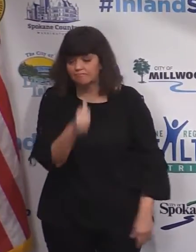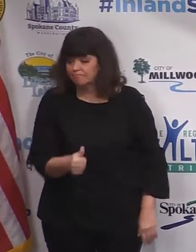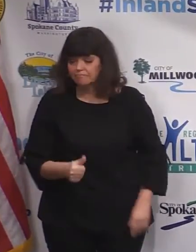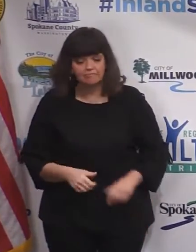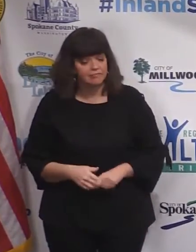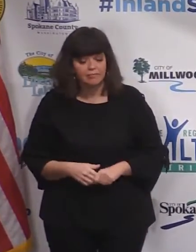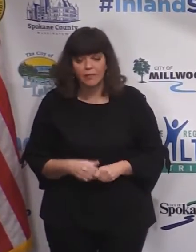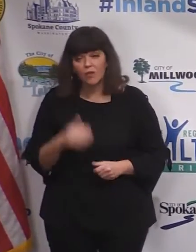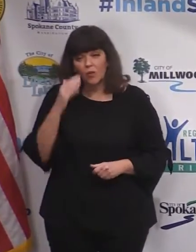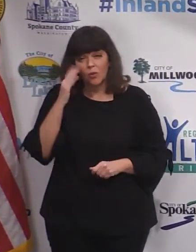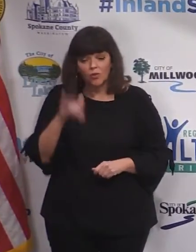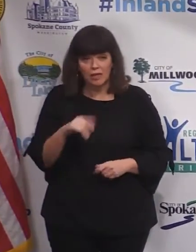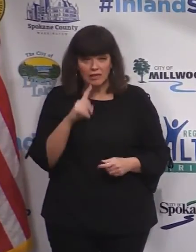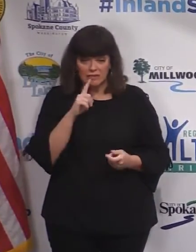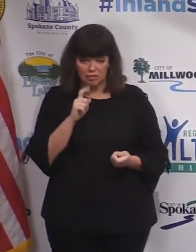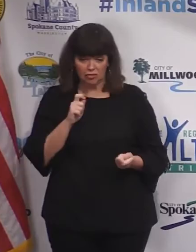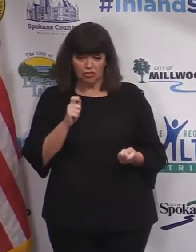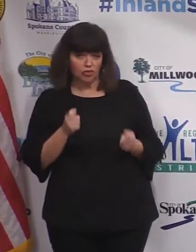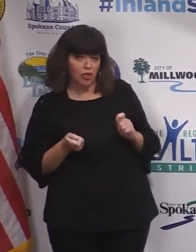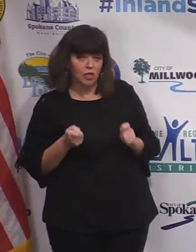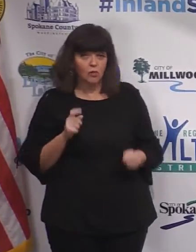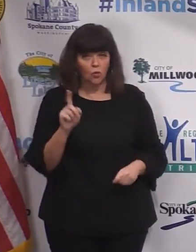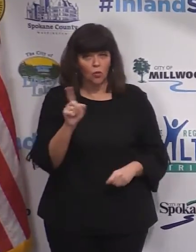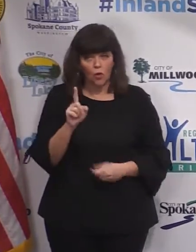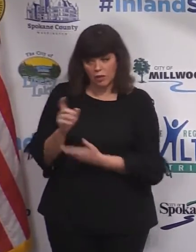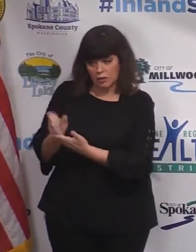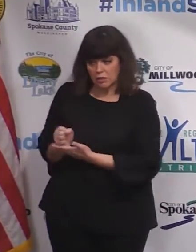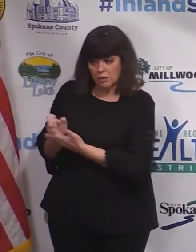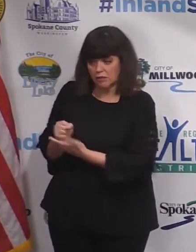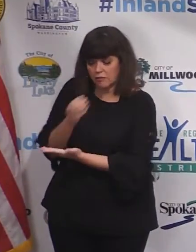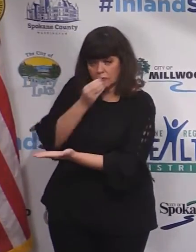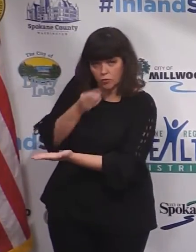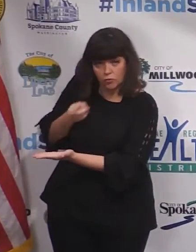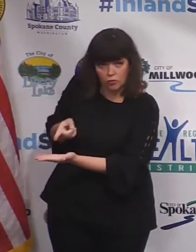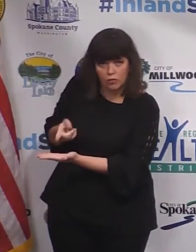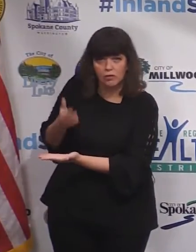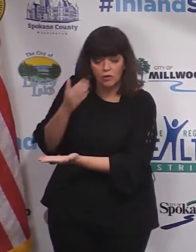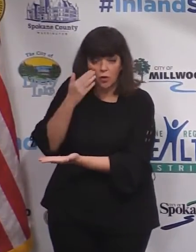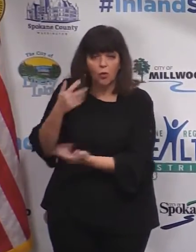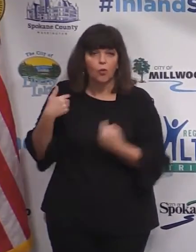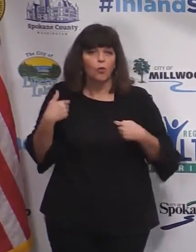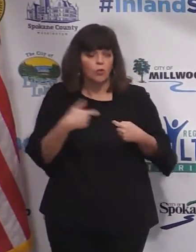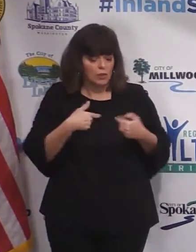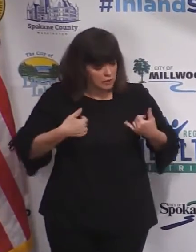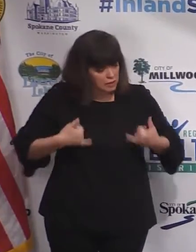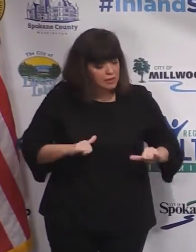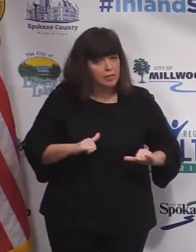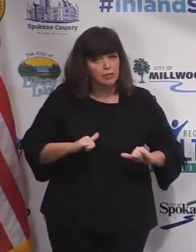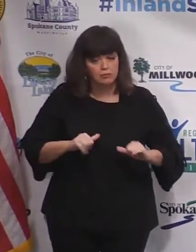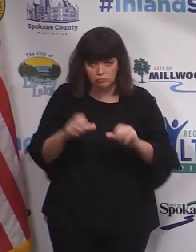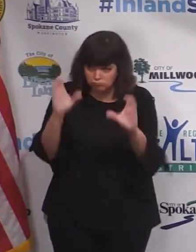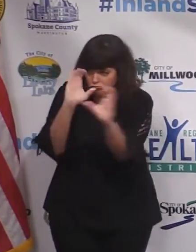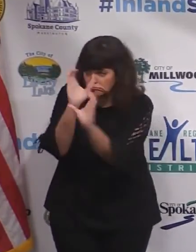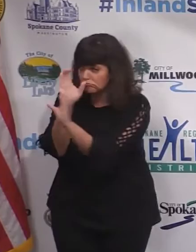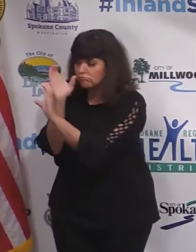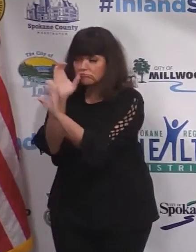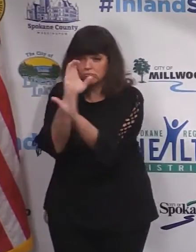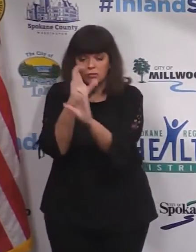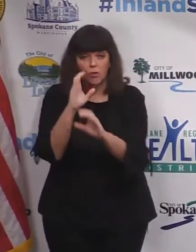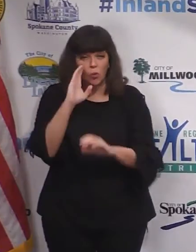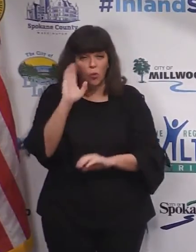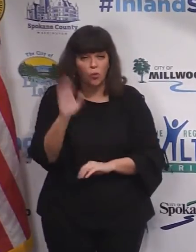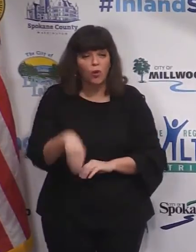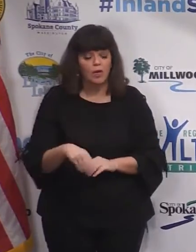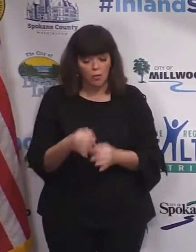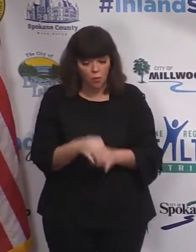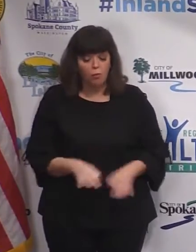in the supply chain, our team has worked really creatively to locate food resources. We know we need to expand to meet the needs